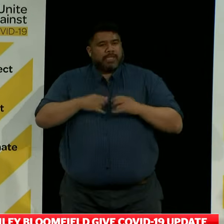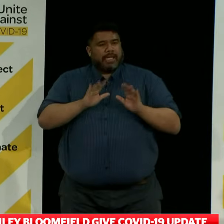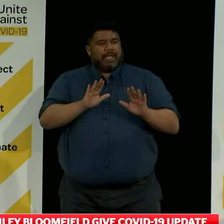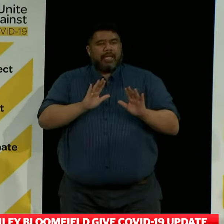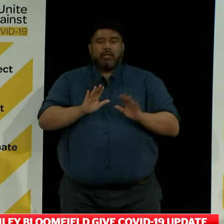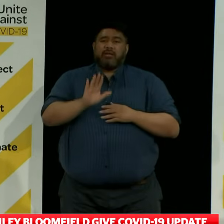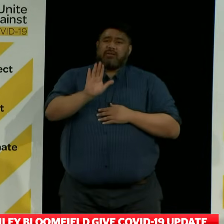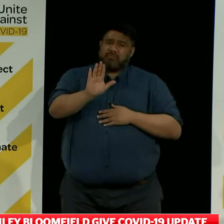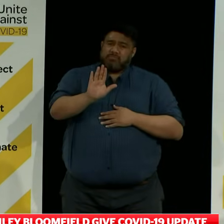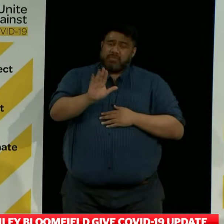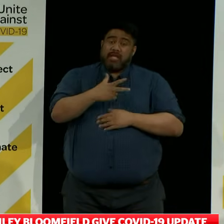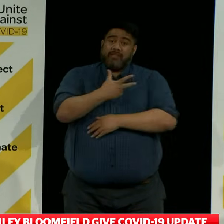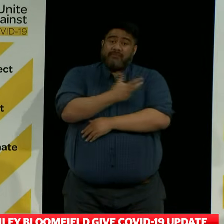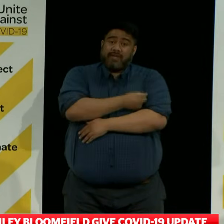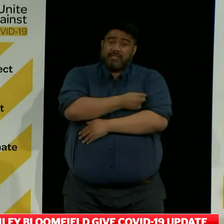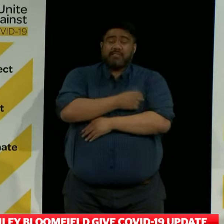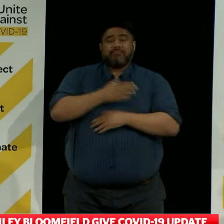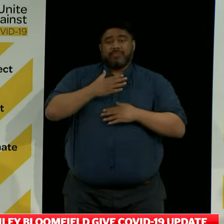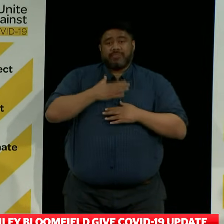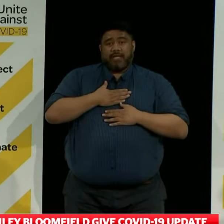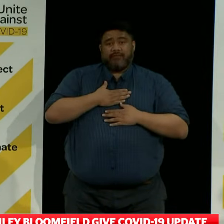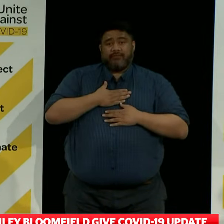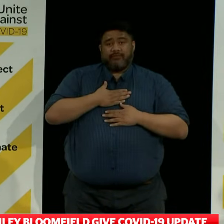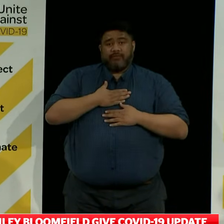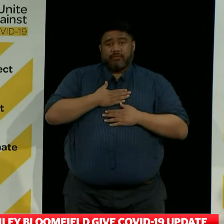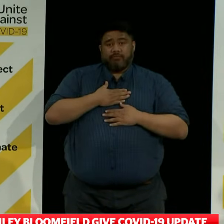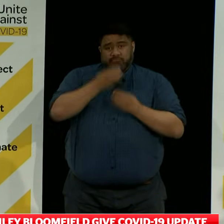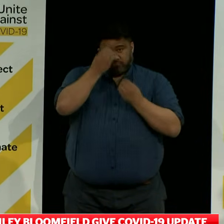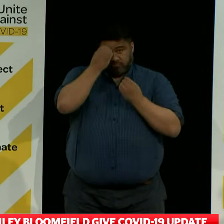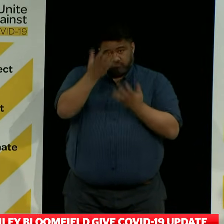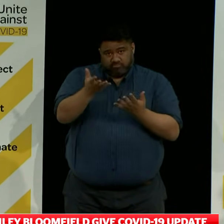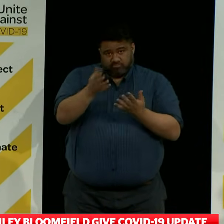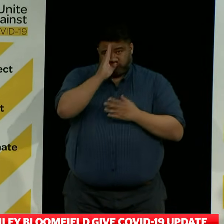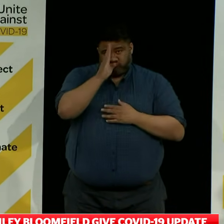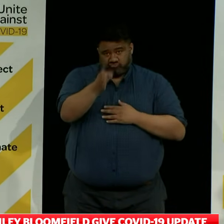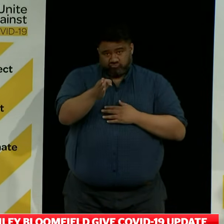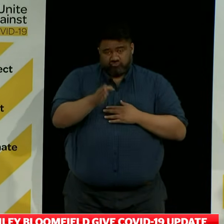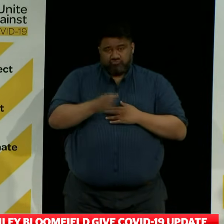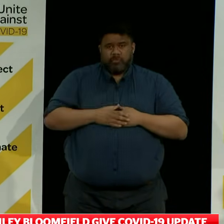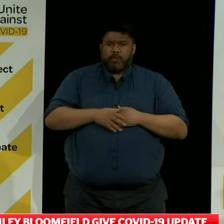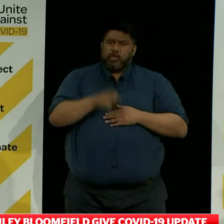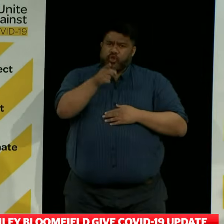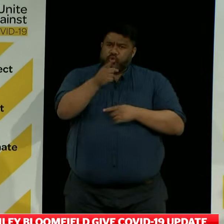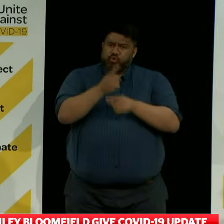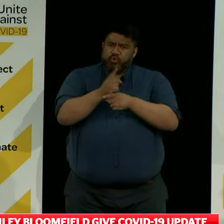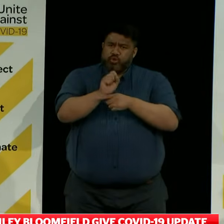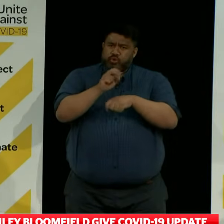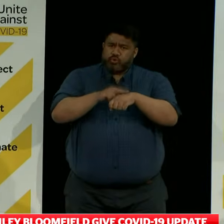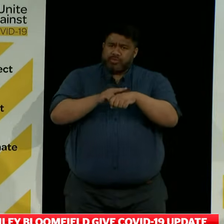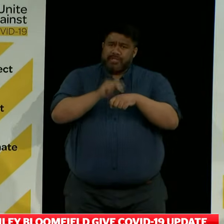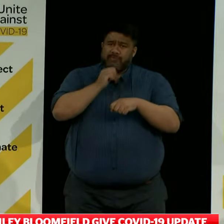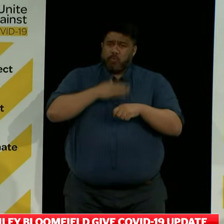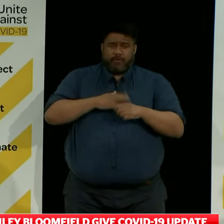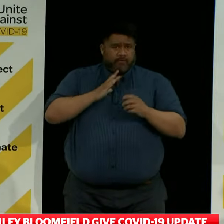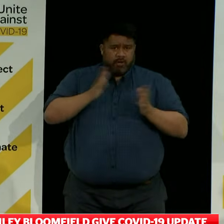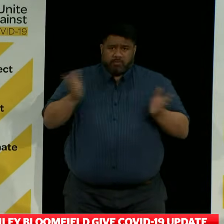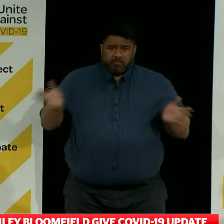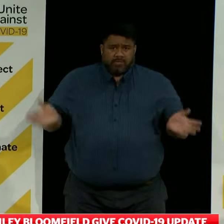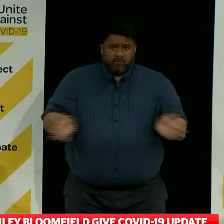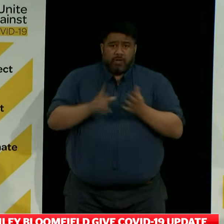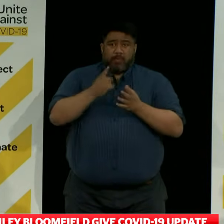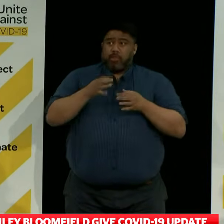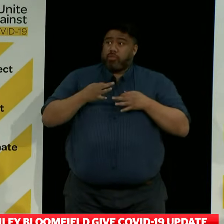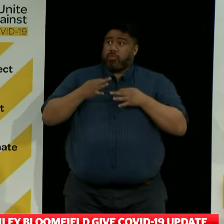the assurance you need that the vaccine is safe, but I encourage you to have that conversation with your trusted medical professional. But please, do not